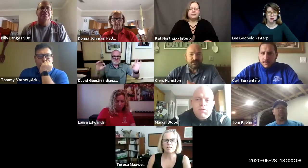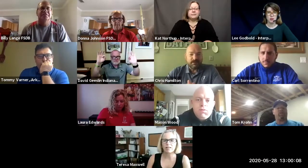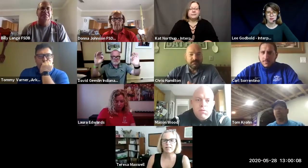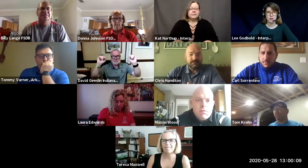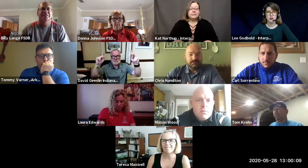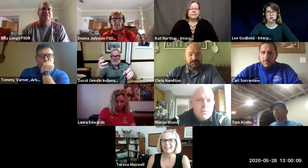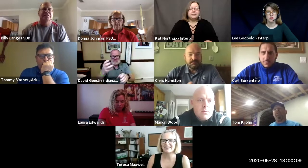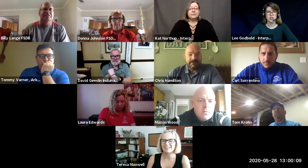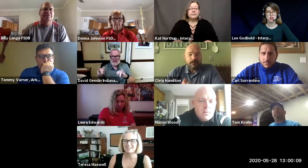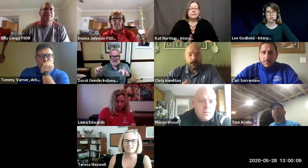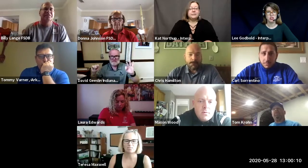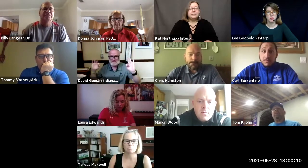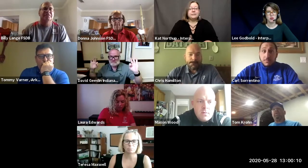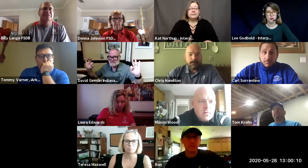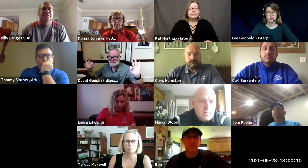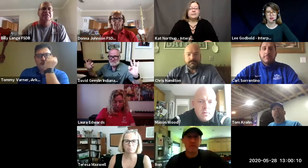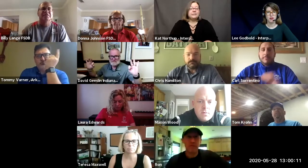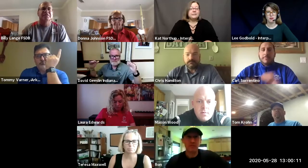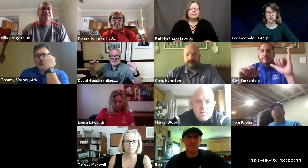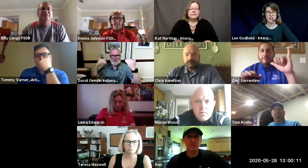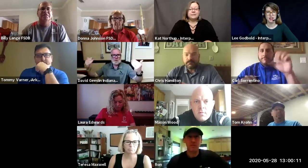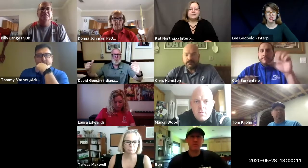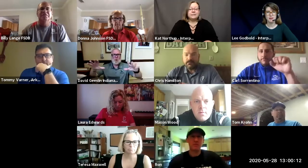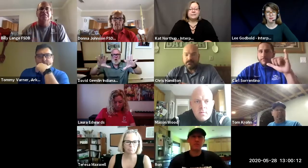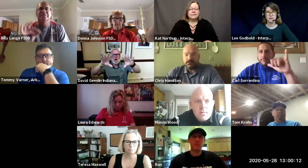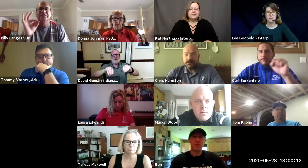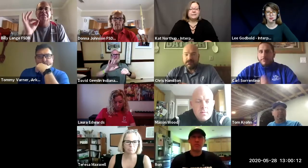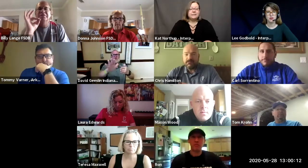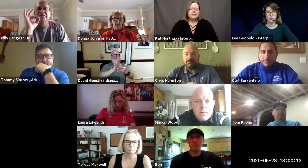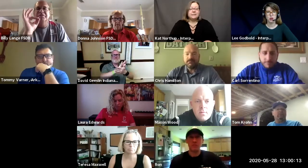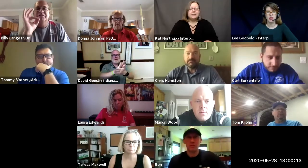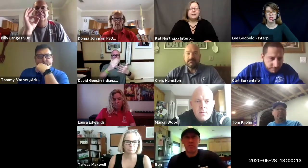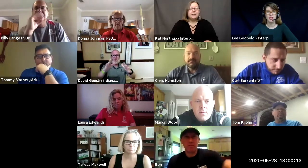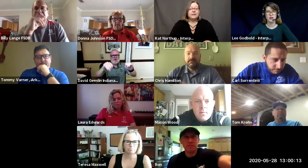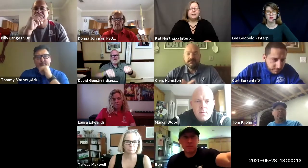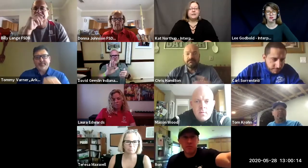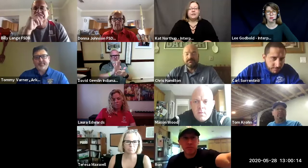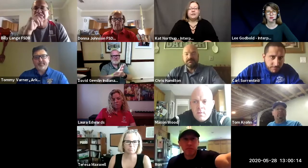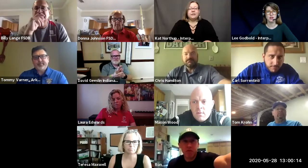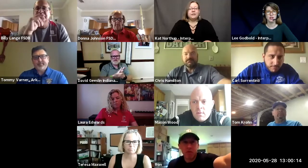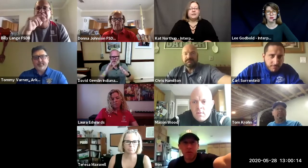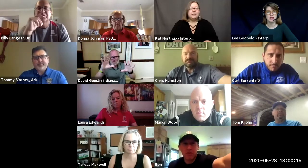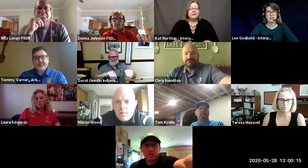people to make sure it's smooth going. Everybody got it? So go ahead and stop your video at this